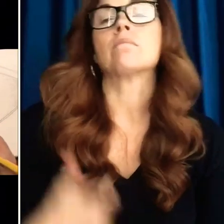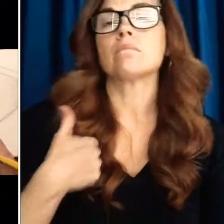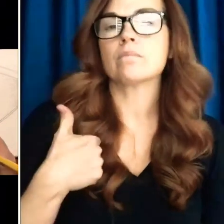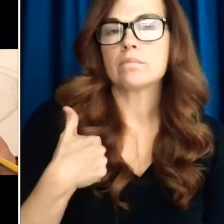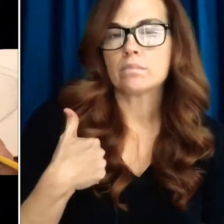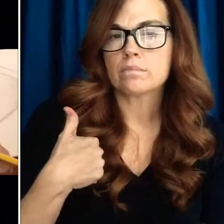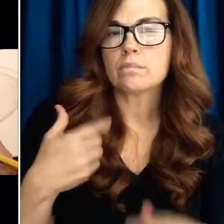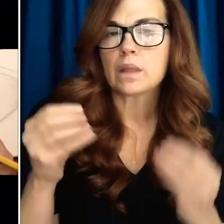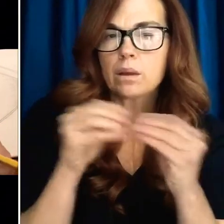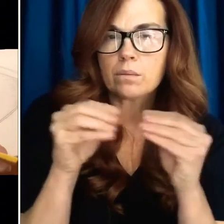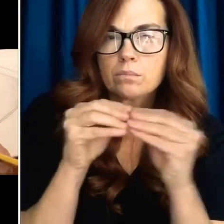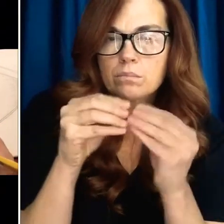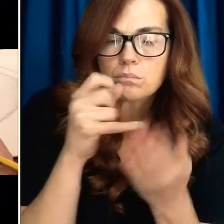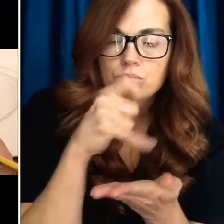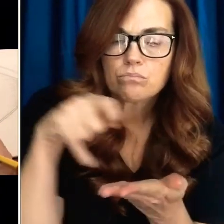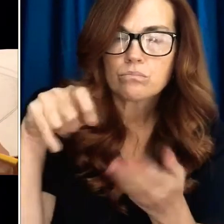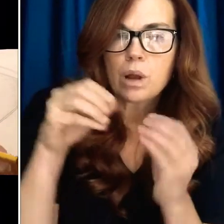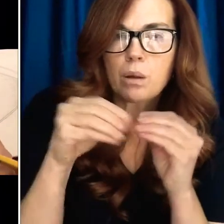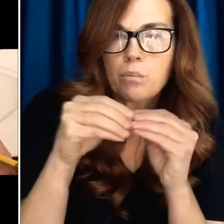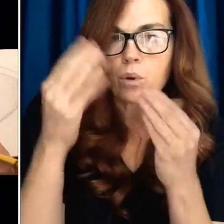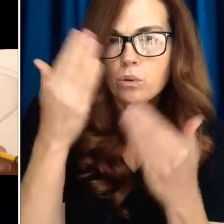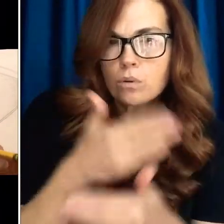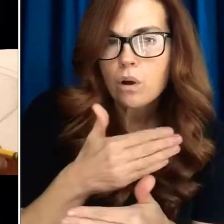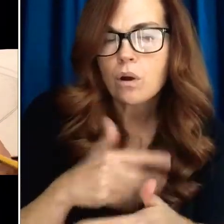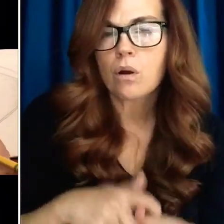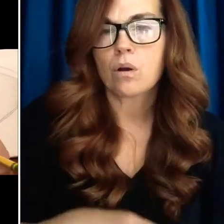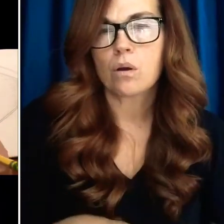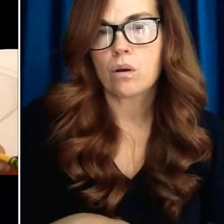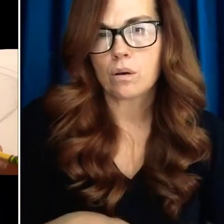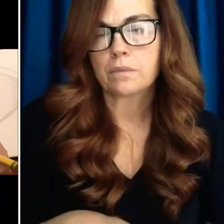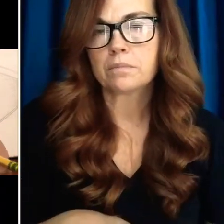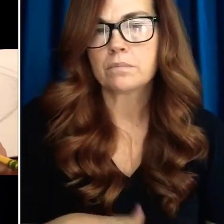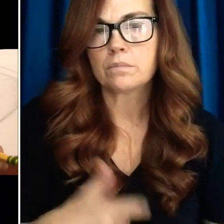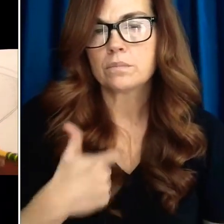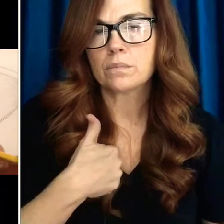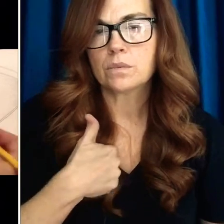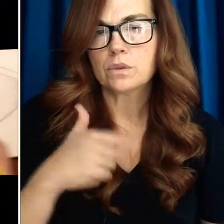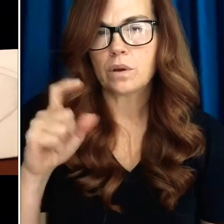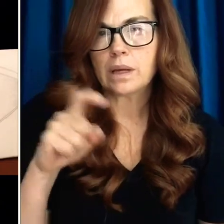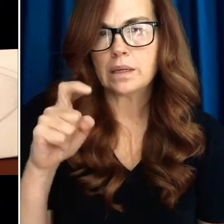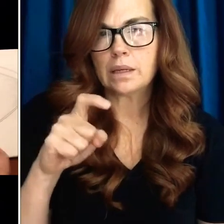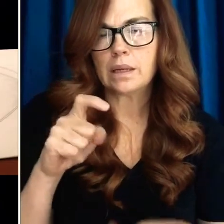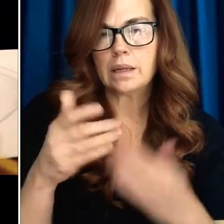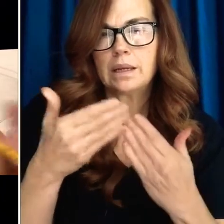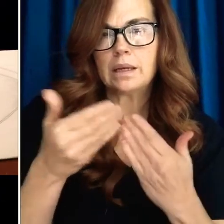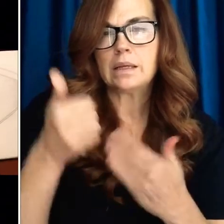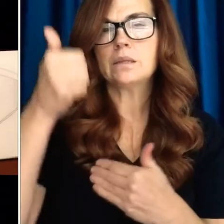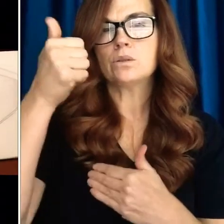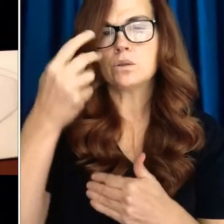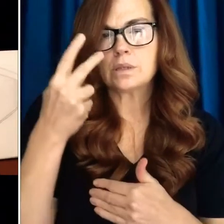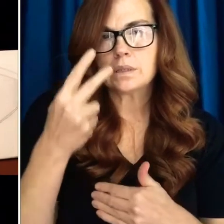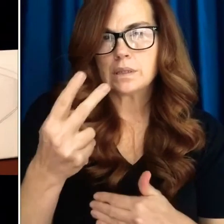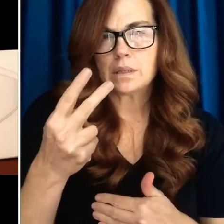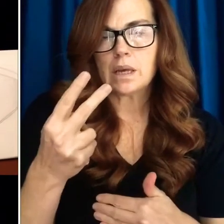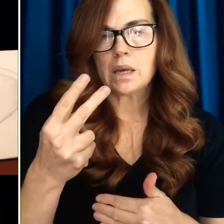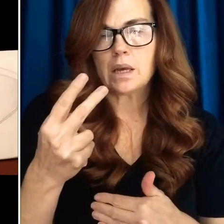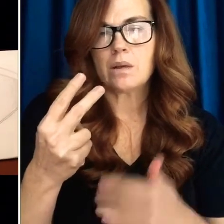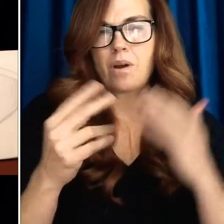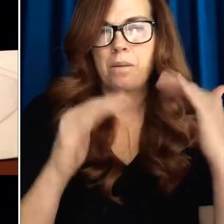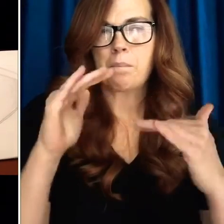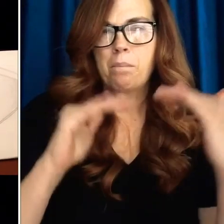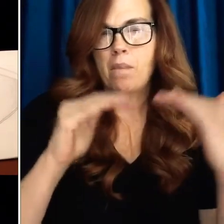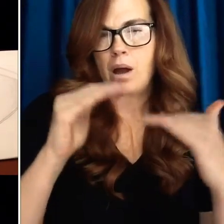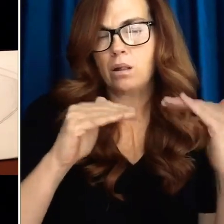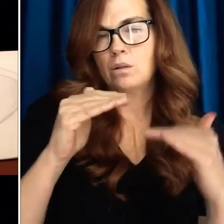And I am kind of darkening mine up. Like I said, I was going to need to make mine a little bit sharper because I have these darker elements, the mixed